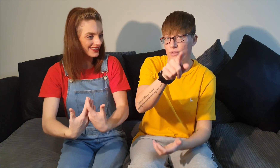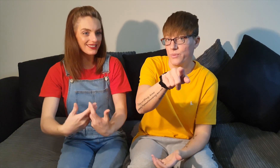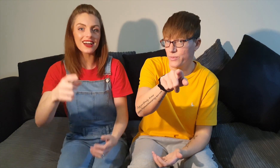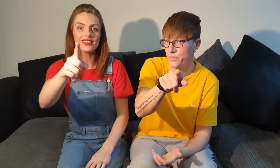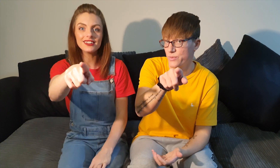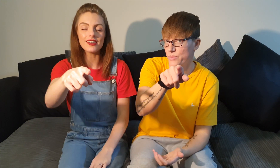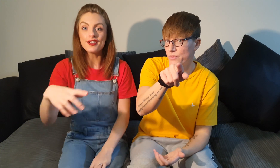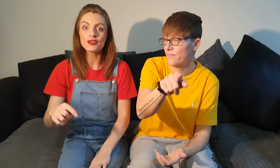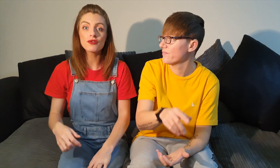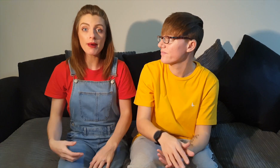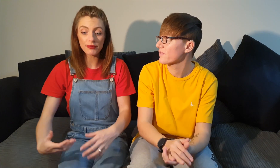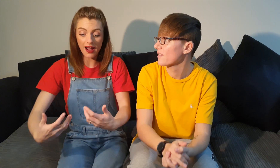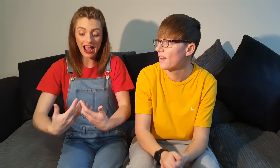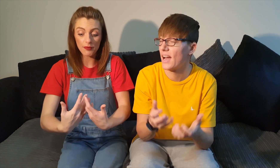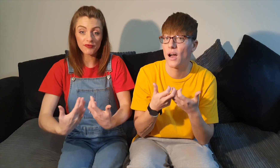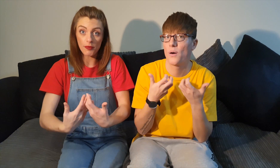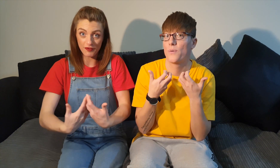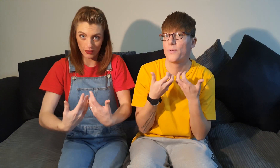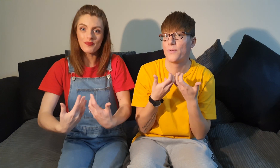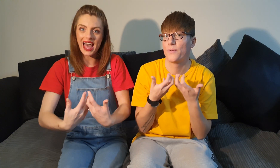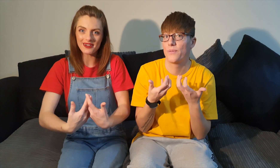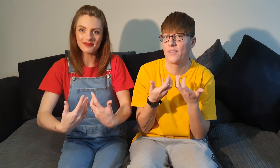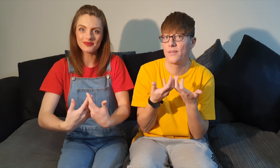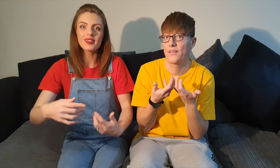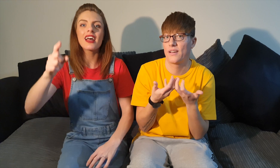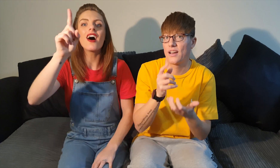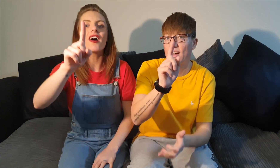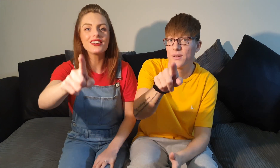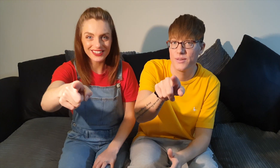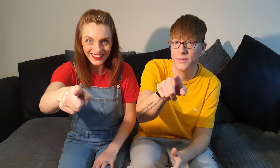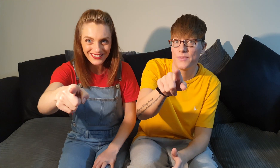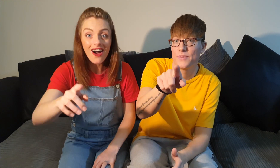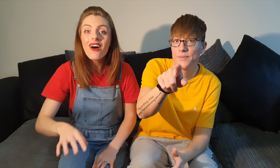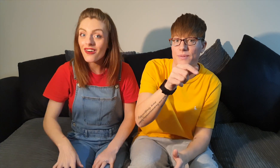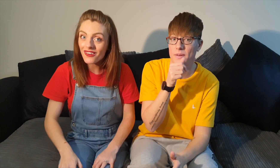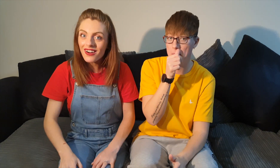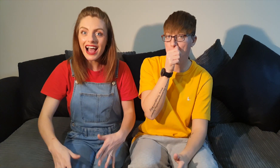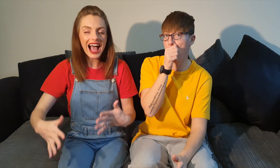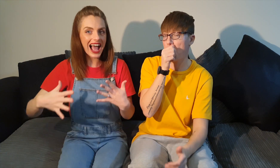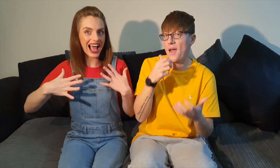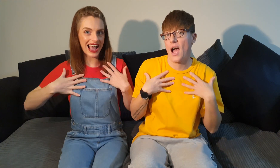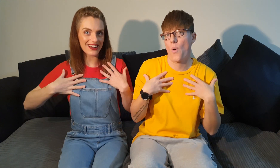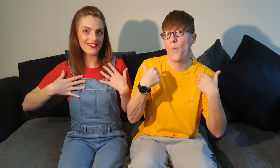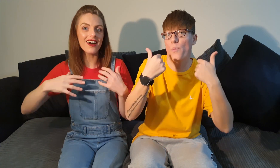good, are you? So you remember our how from before, how are you, or how